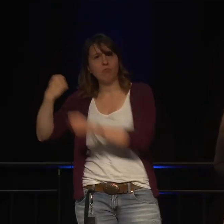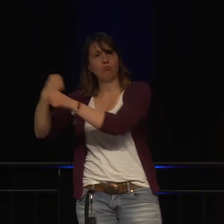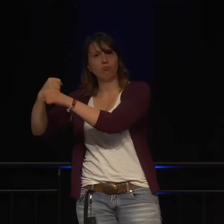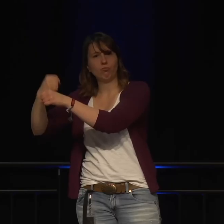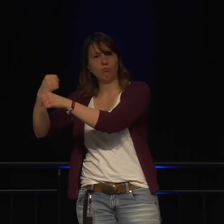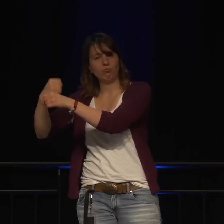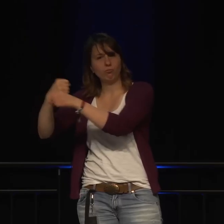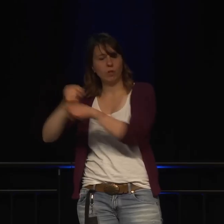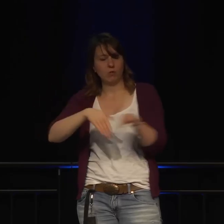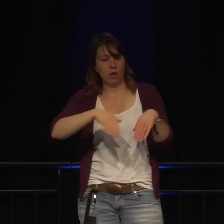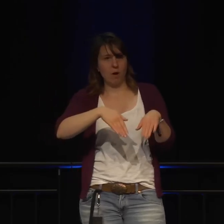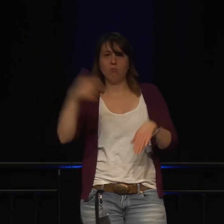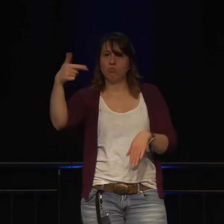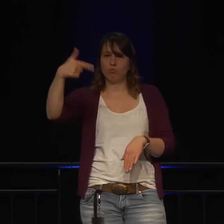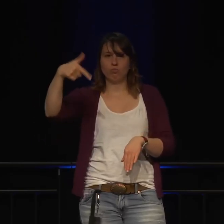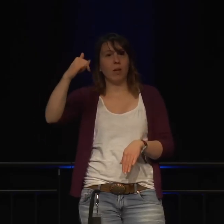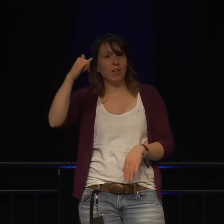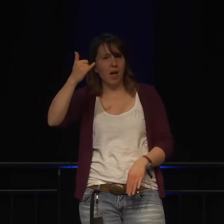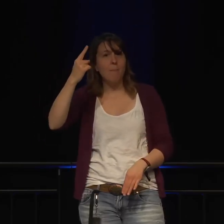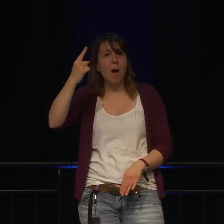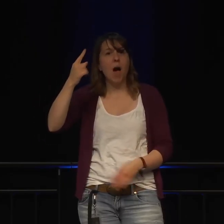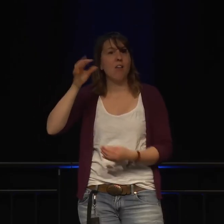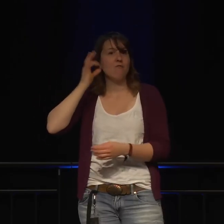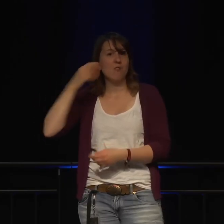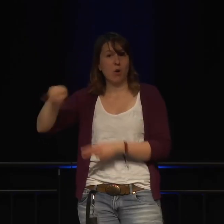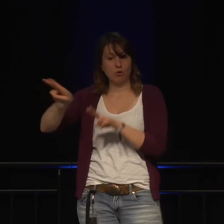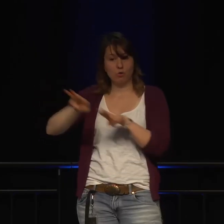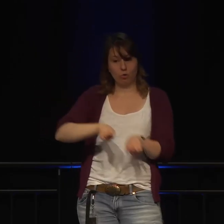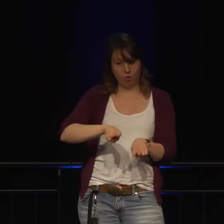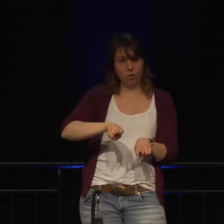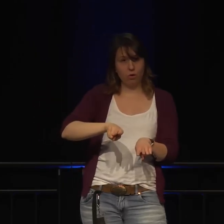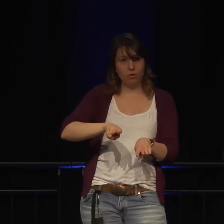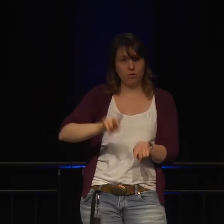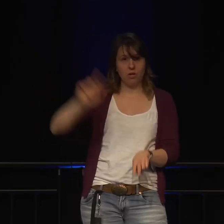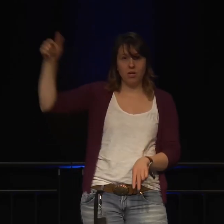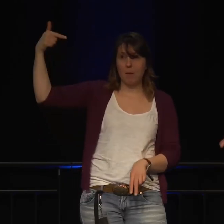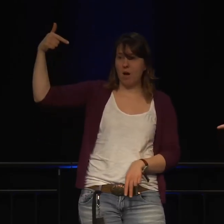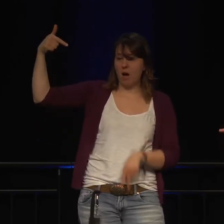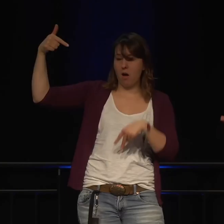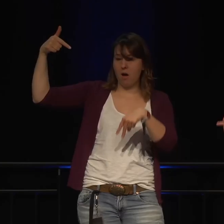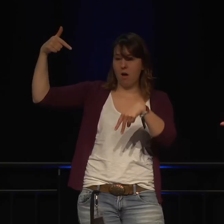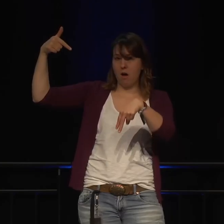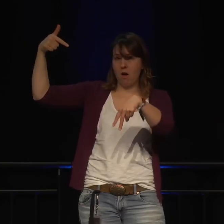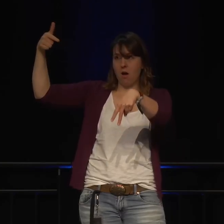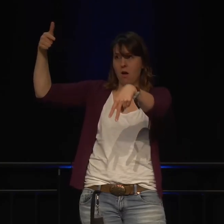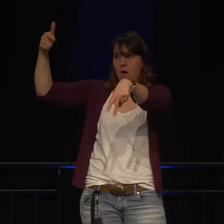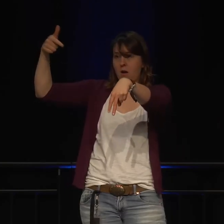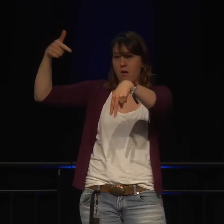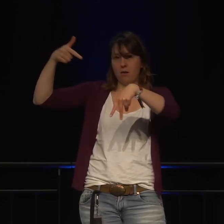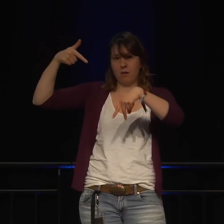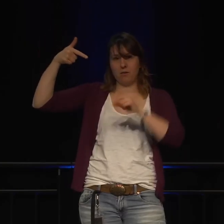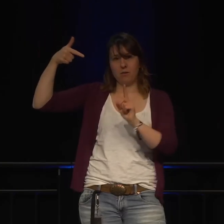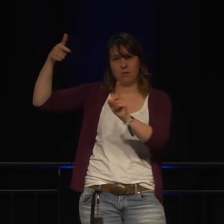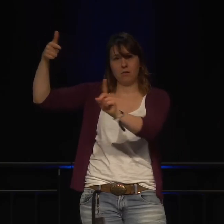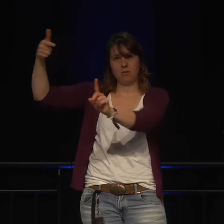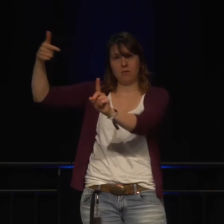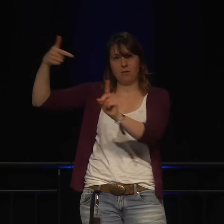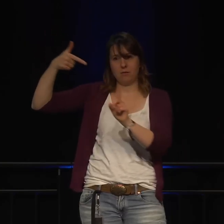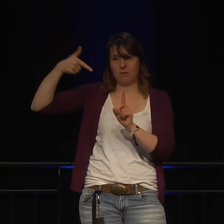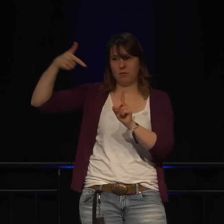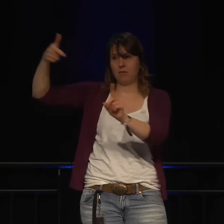when she was at home, the camera followed her through the room. And we were watching her